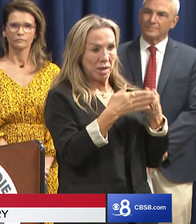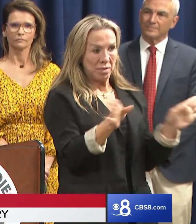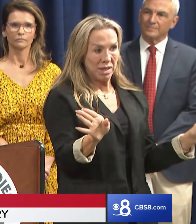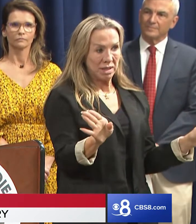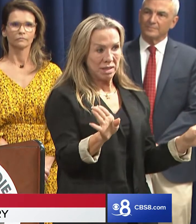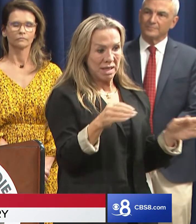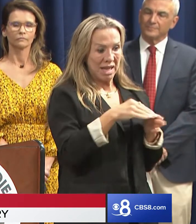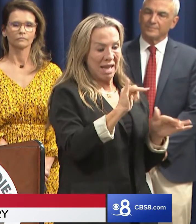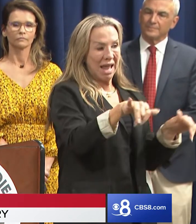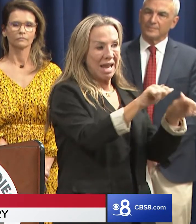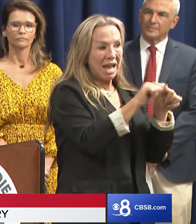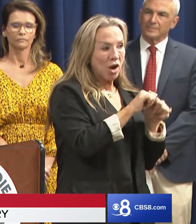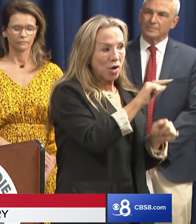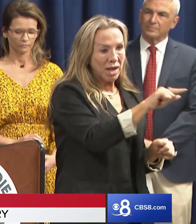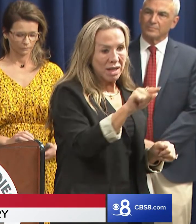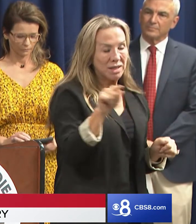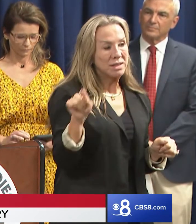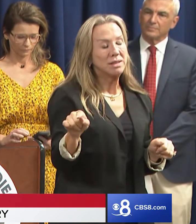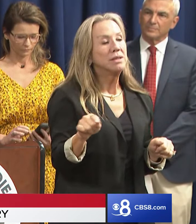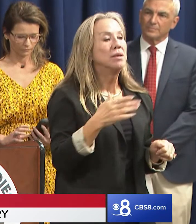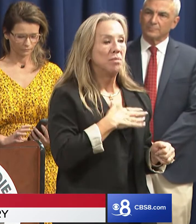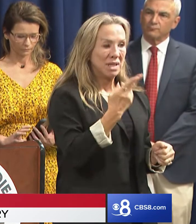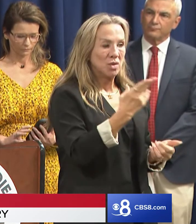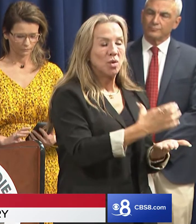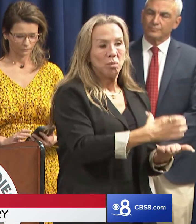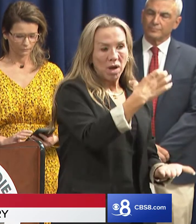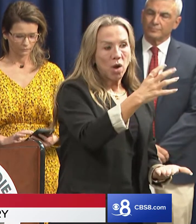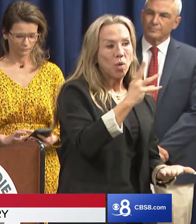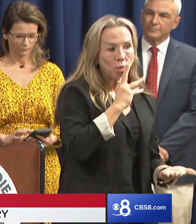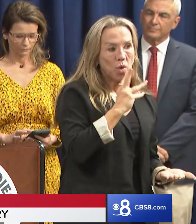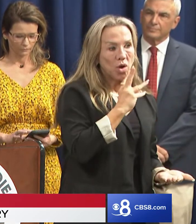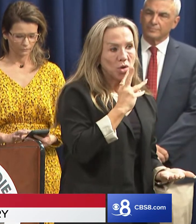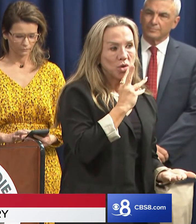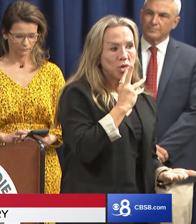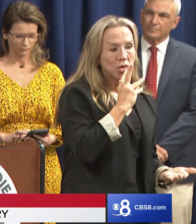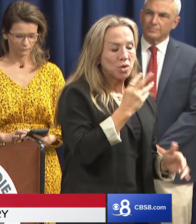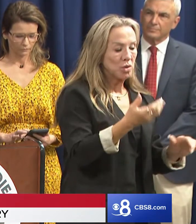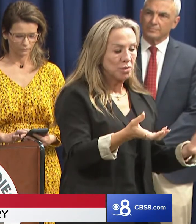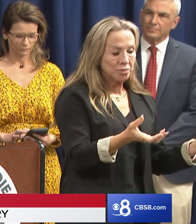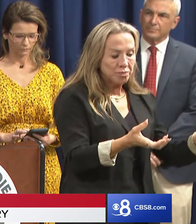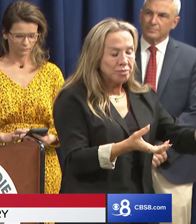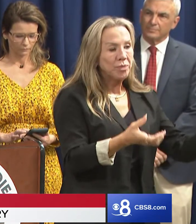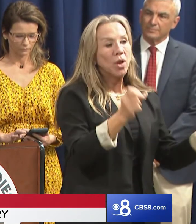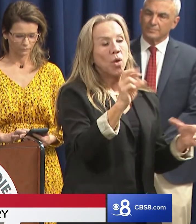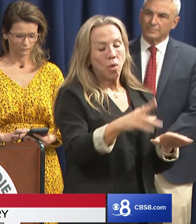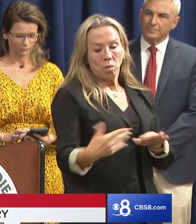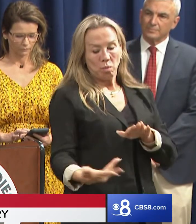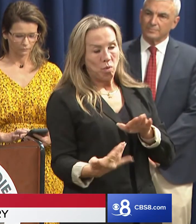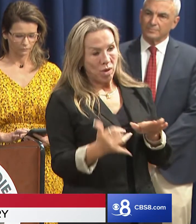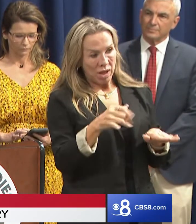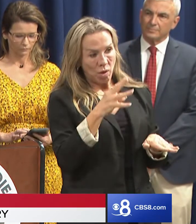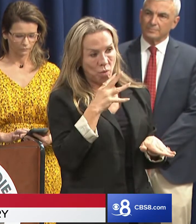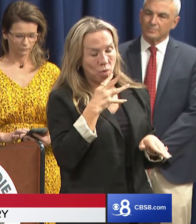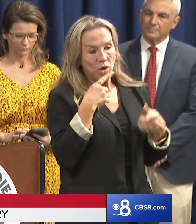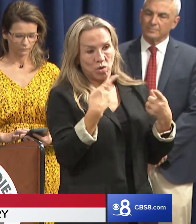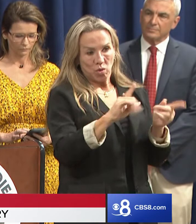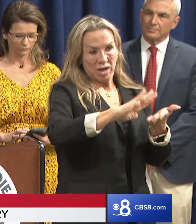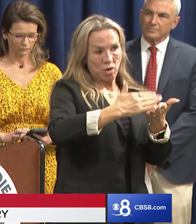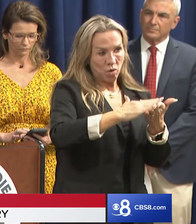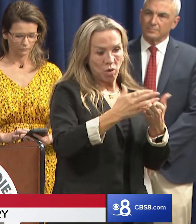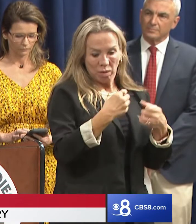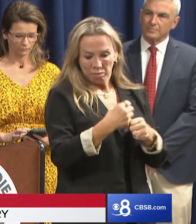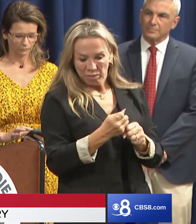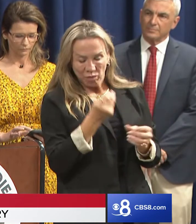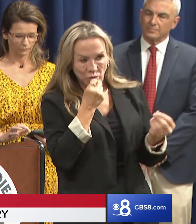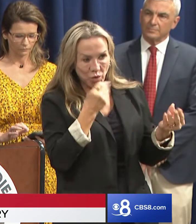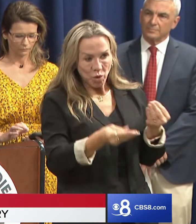impacted communities. Please use bottled water or boil water for drinking and preparing and cooking your food. If bottled water